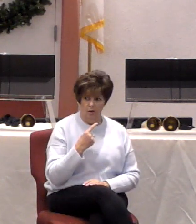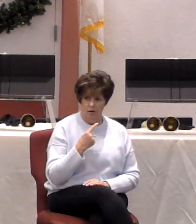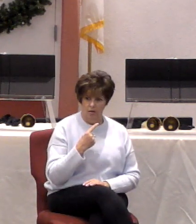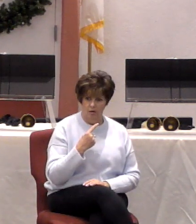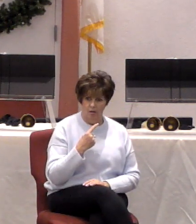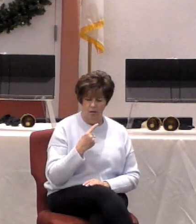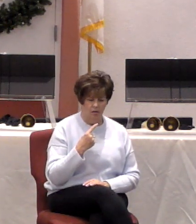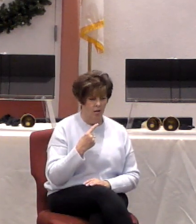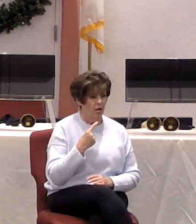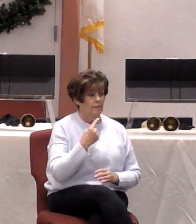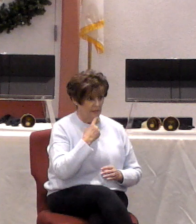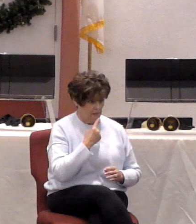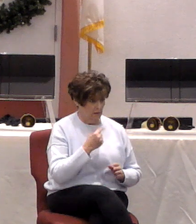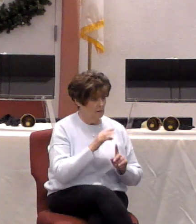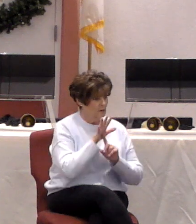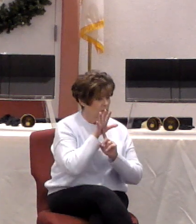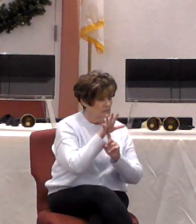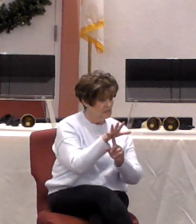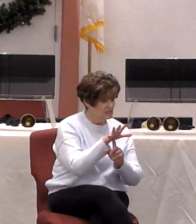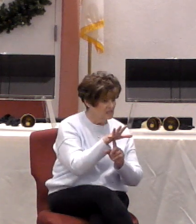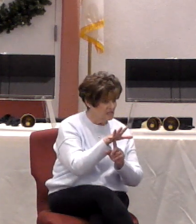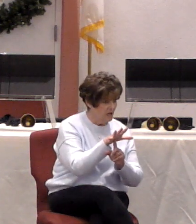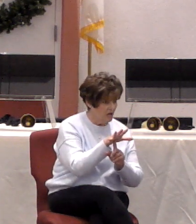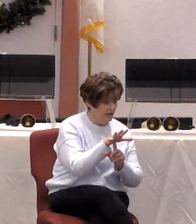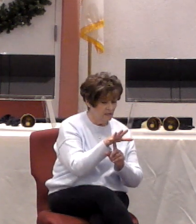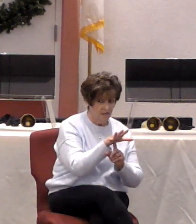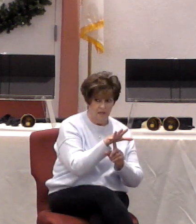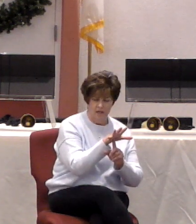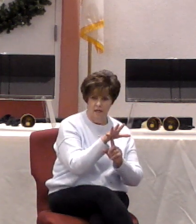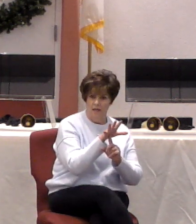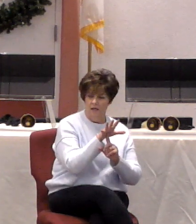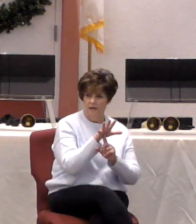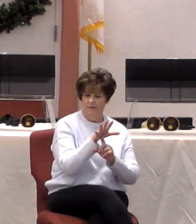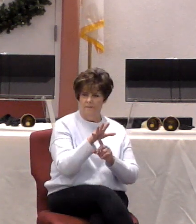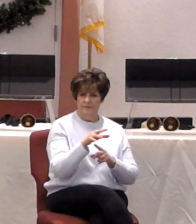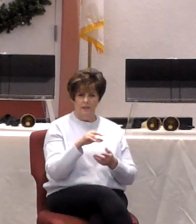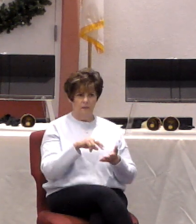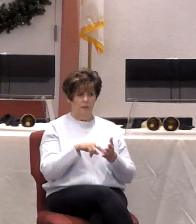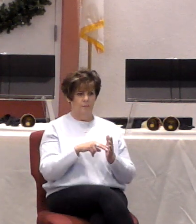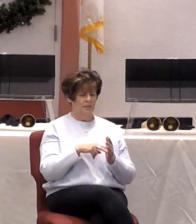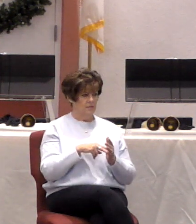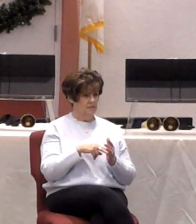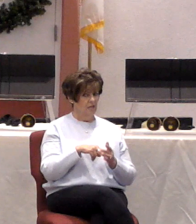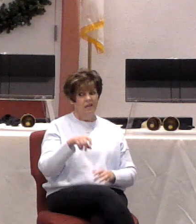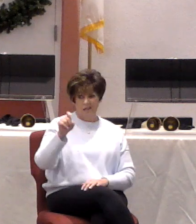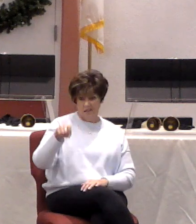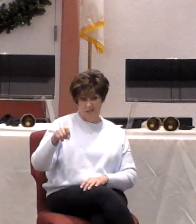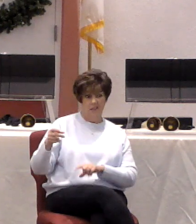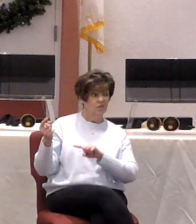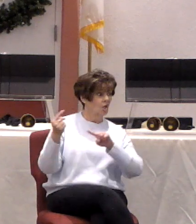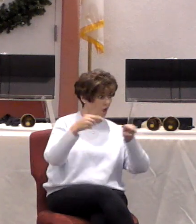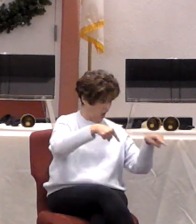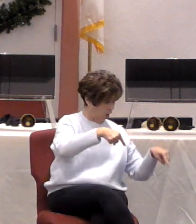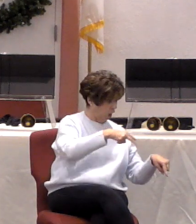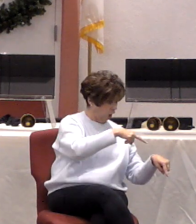be a sign unto you. The implication of that phrase is, you're supposed to go look. They're